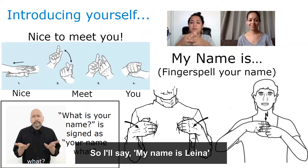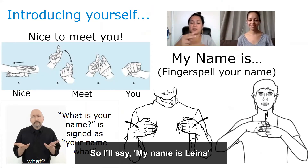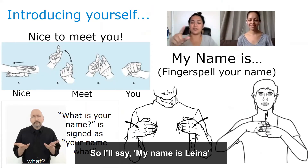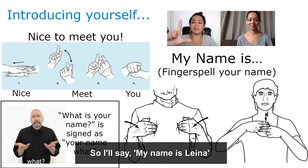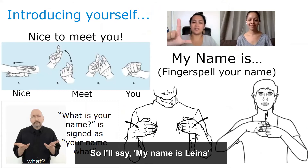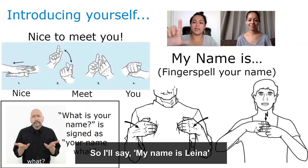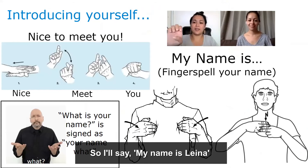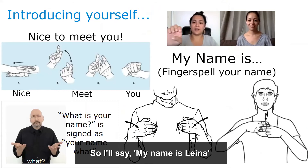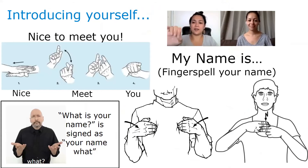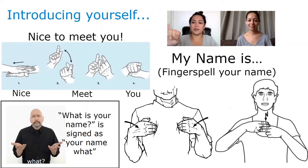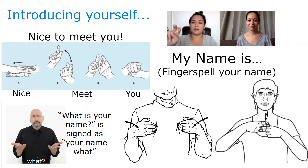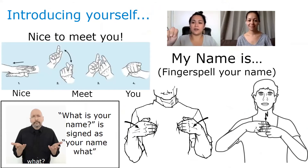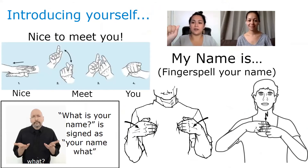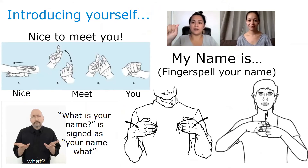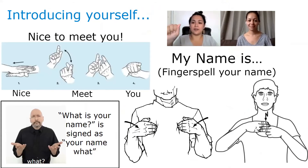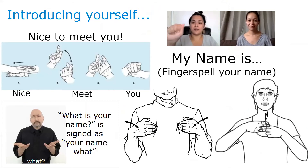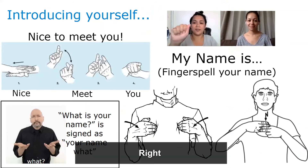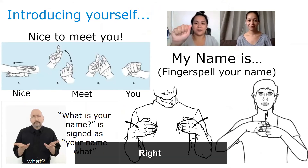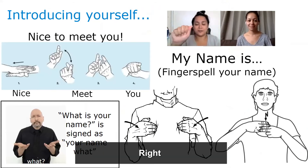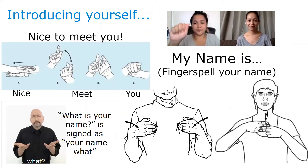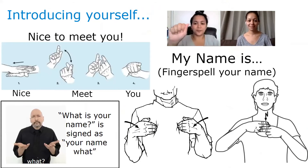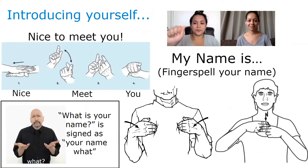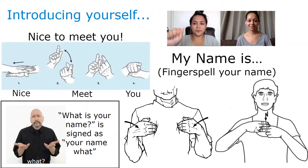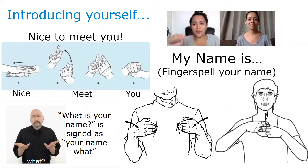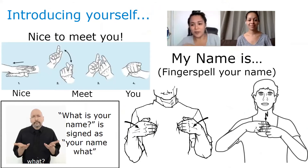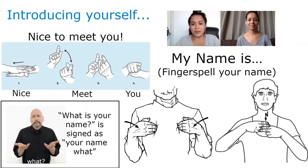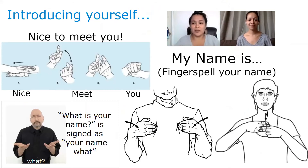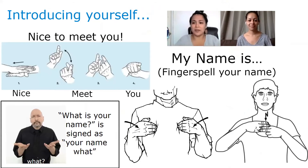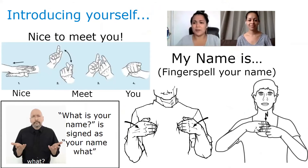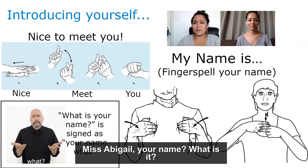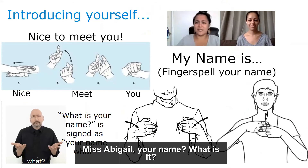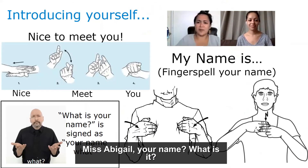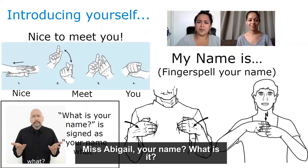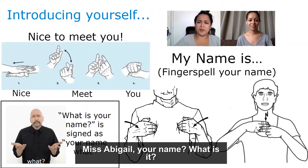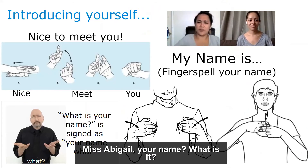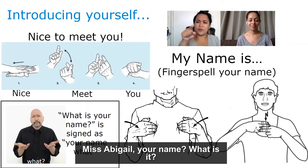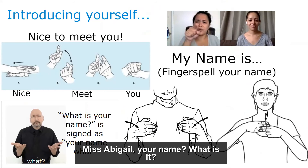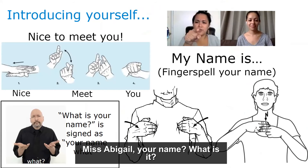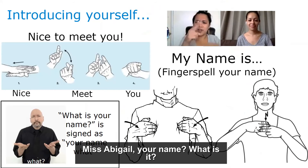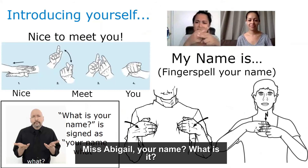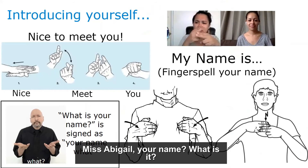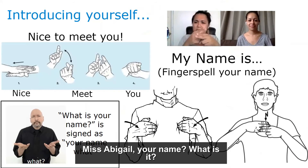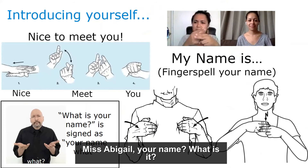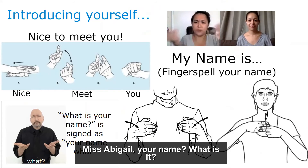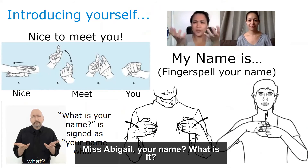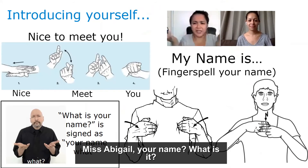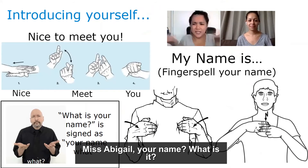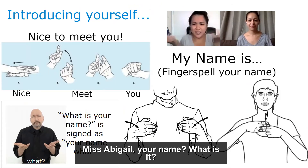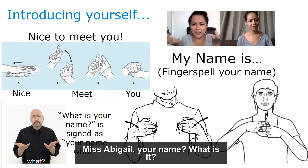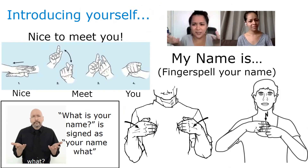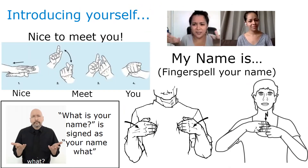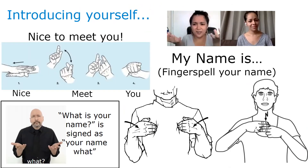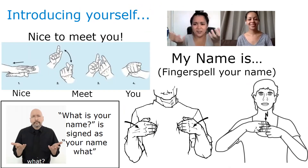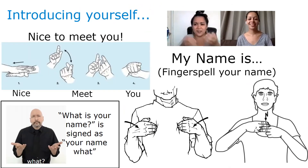name is Lena. Right? Is Abigail your name? What is